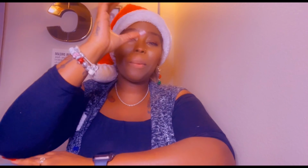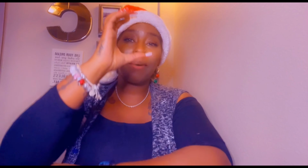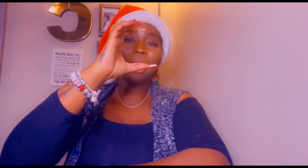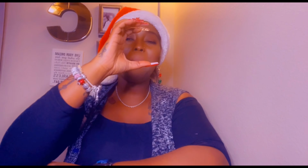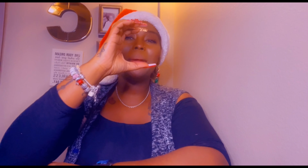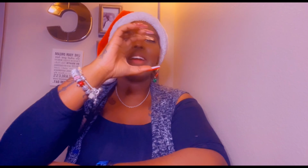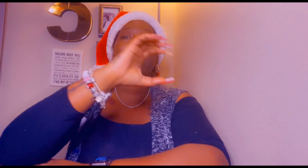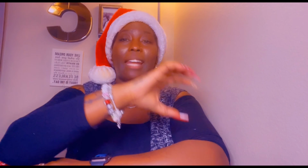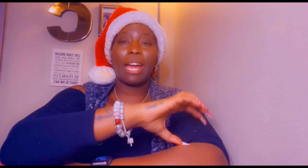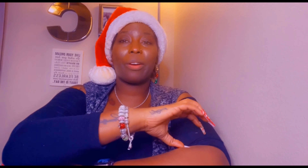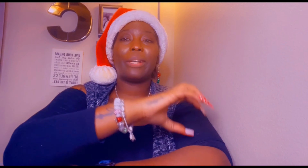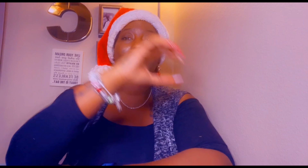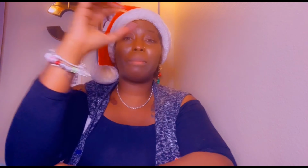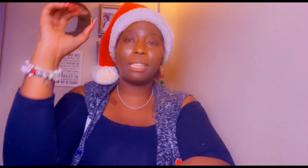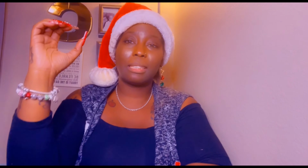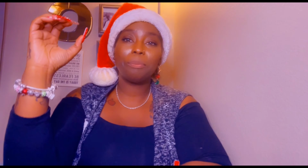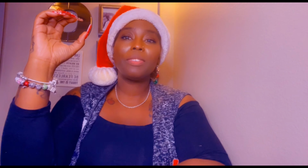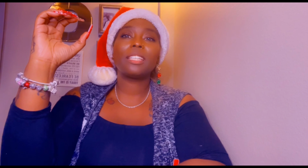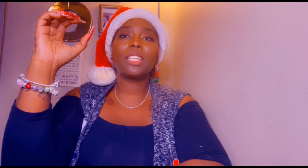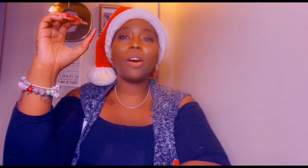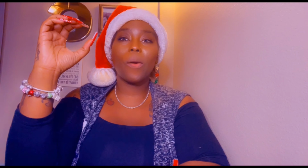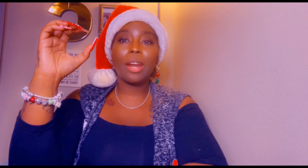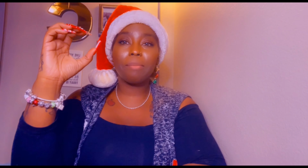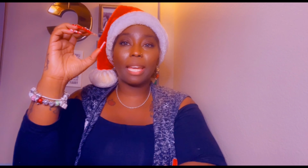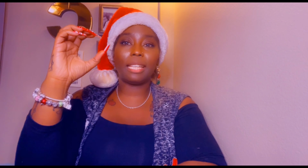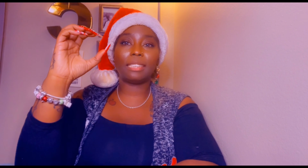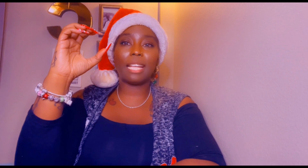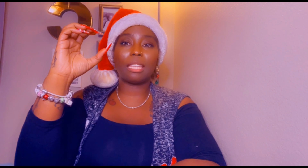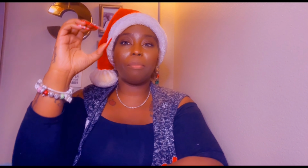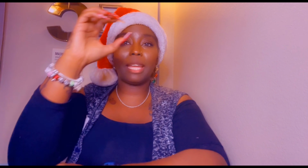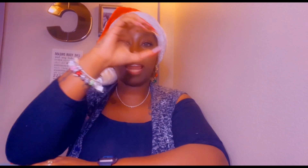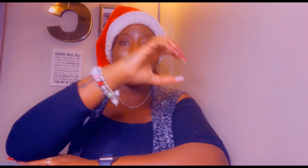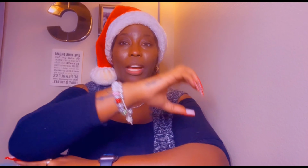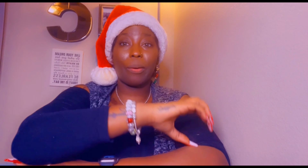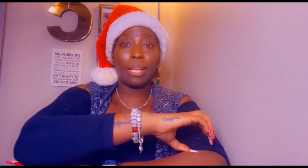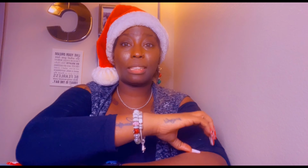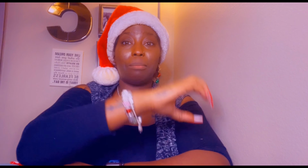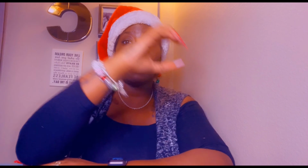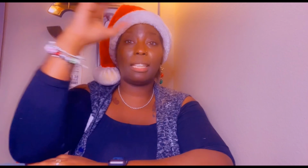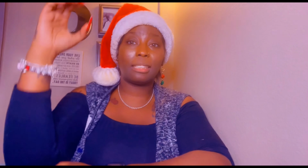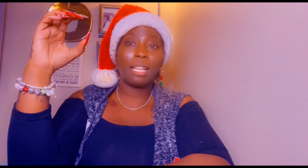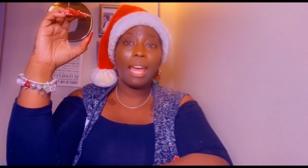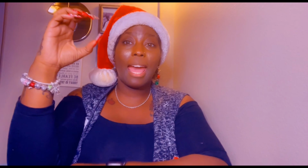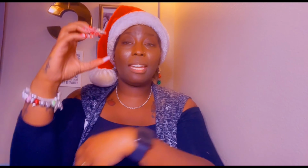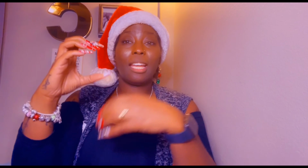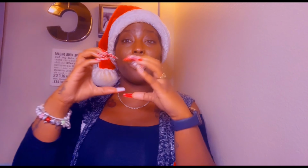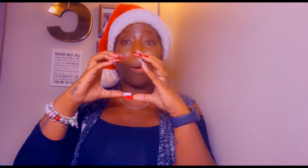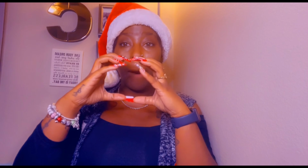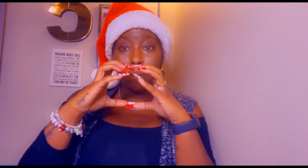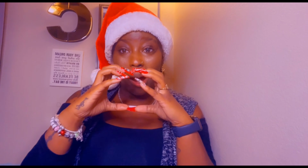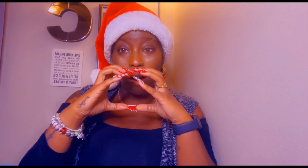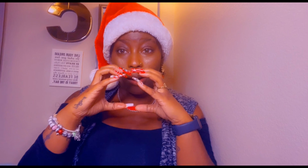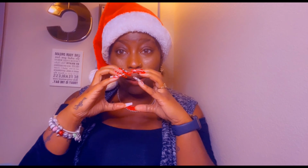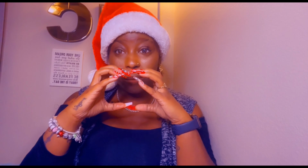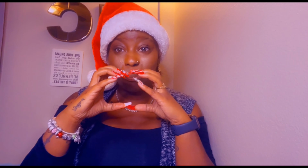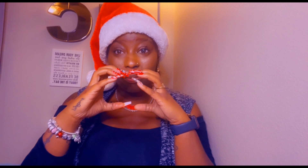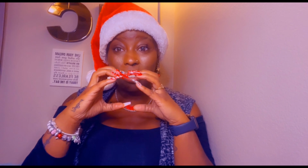back up here, like Christmas. So ornament is nothing but like Christmas, and then do a ball, like